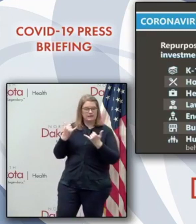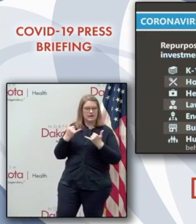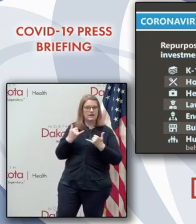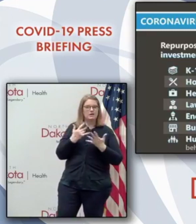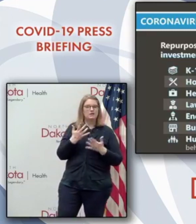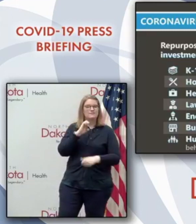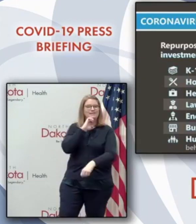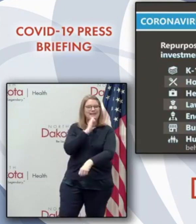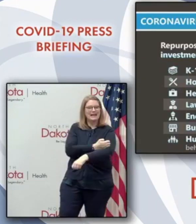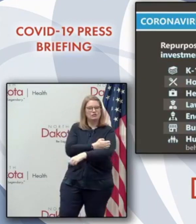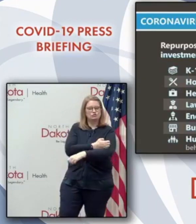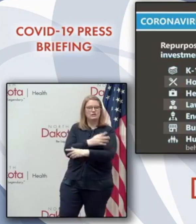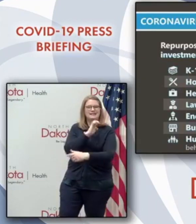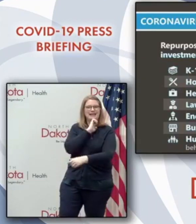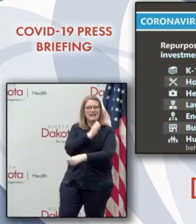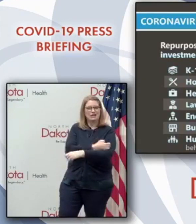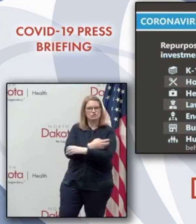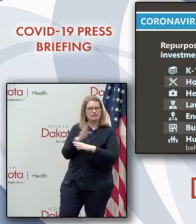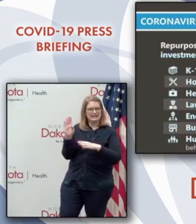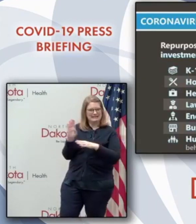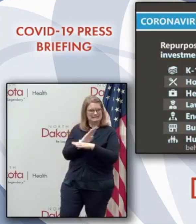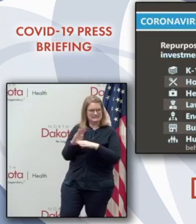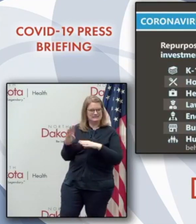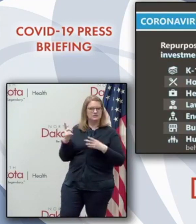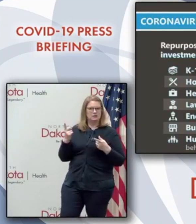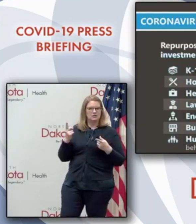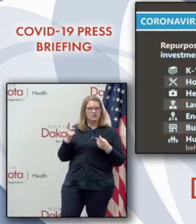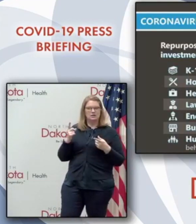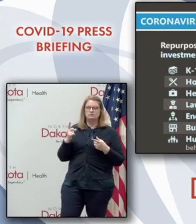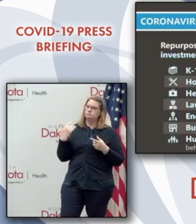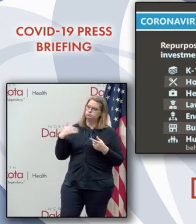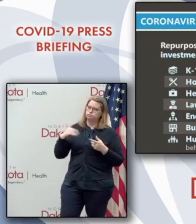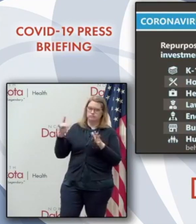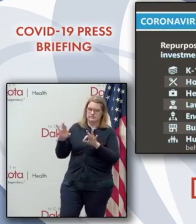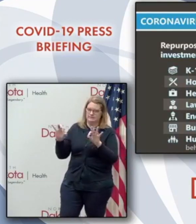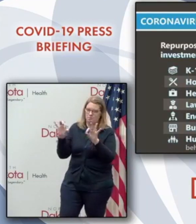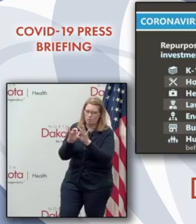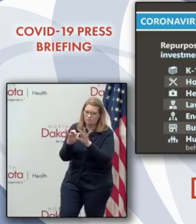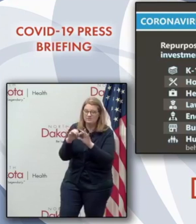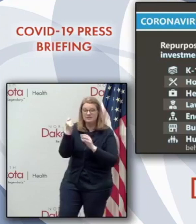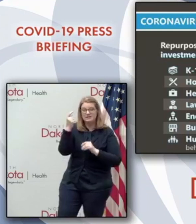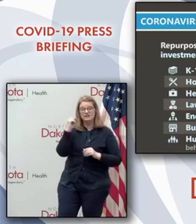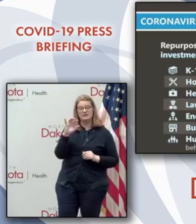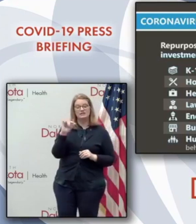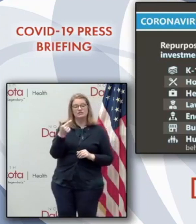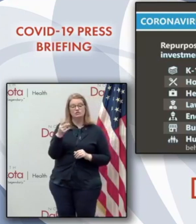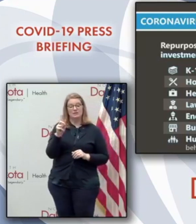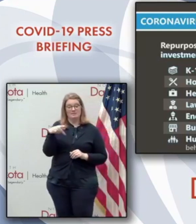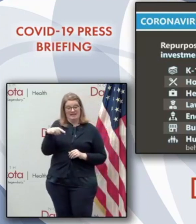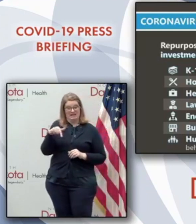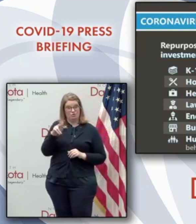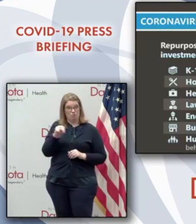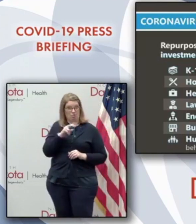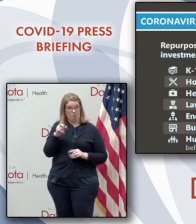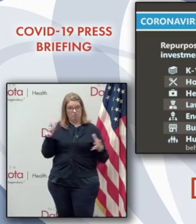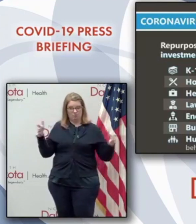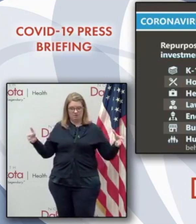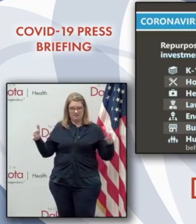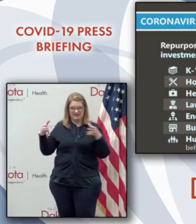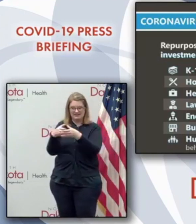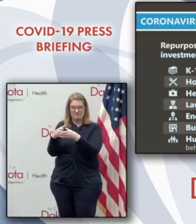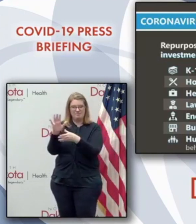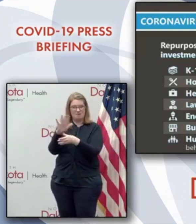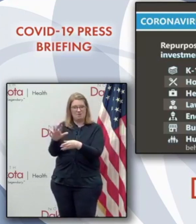the energy industry. The energy industry is a critical part. It's about 9% of the GDP in North Dakota, but it